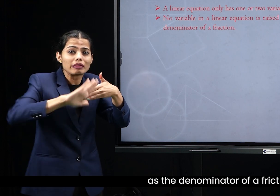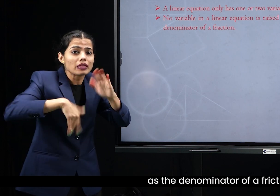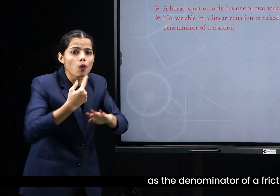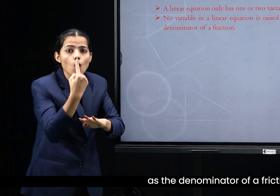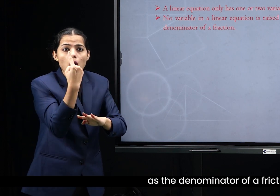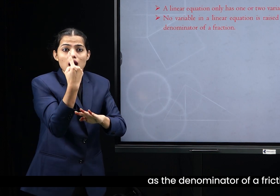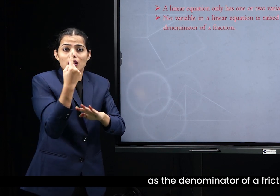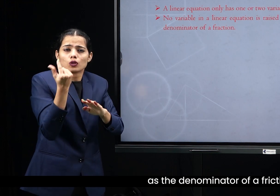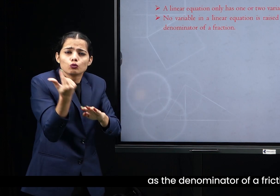of a fraction.